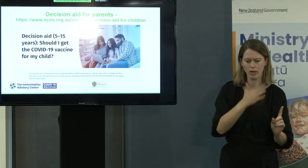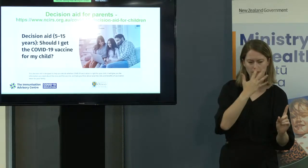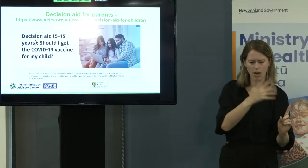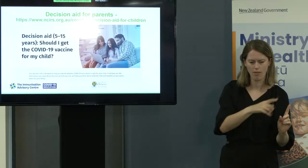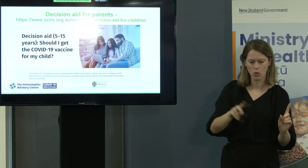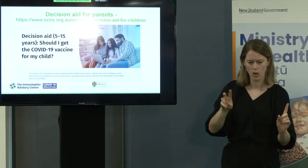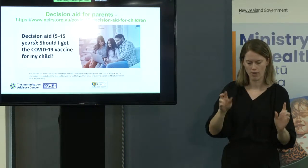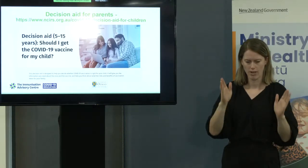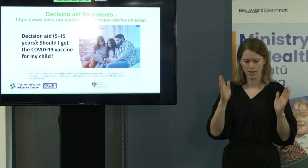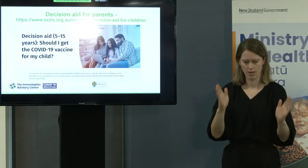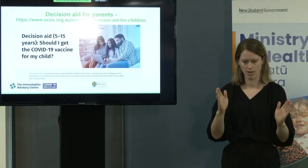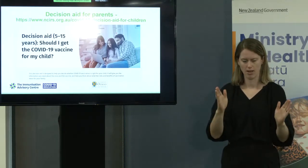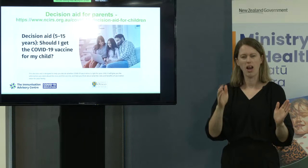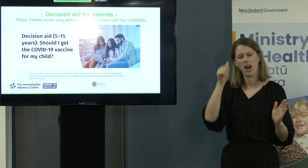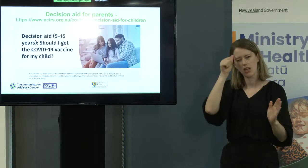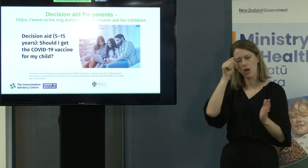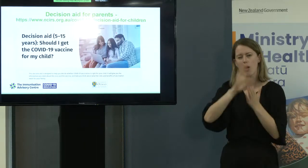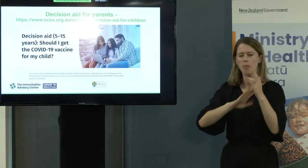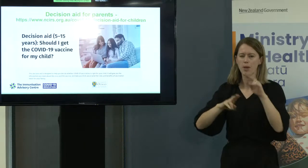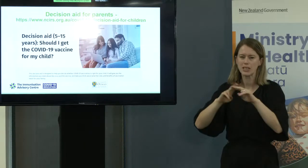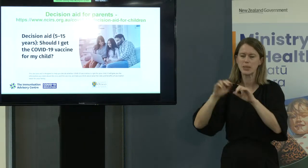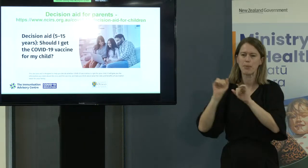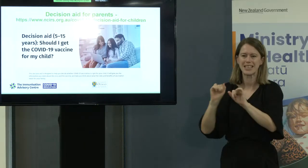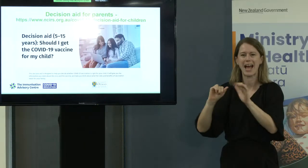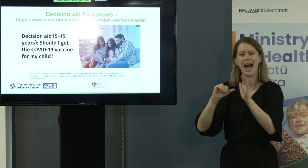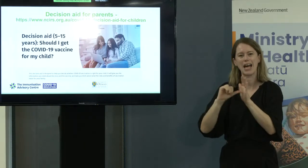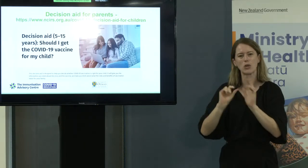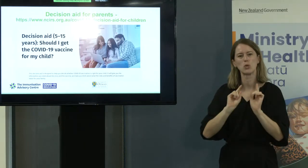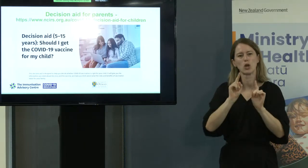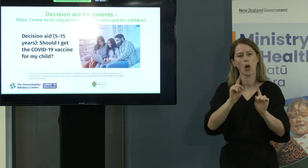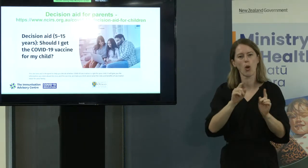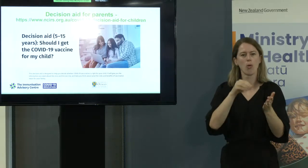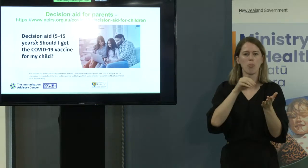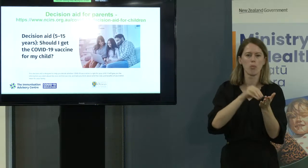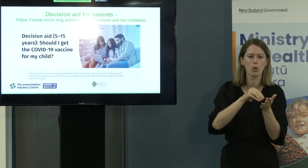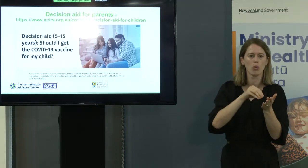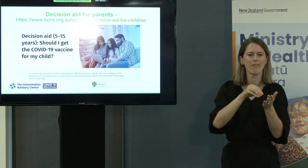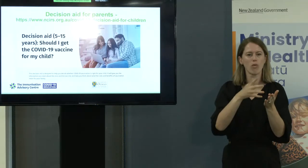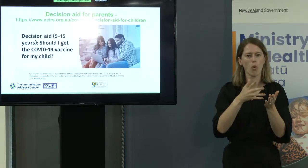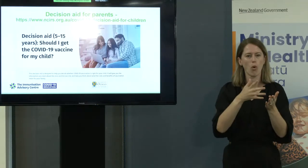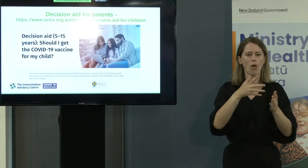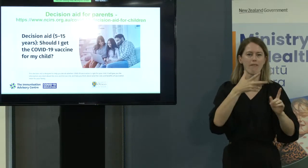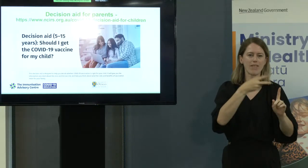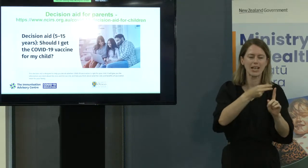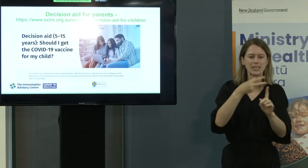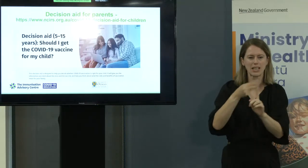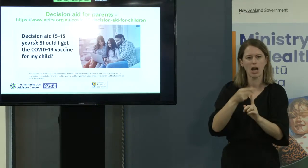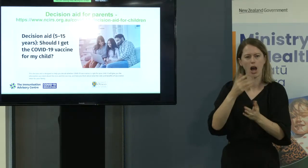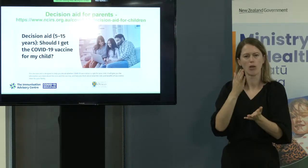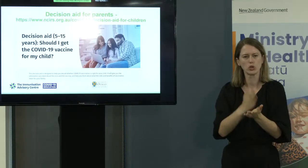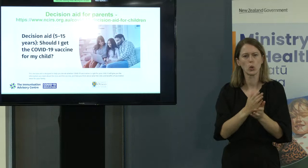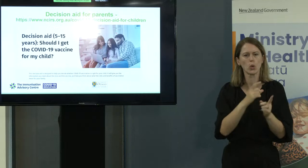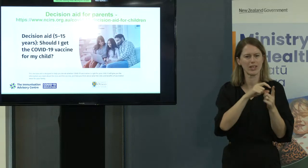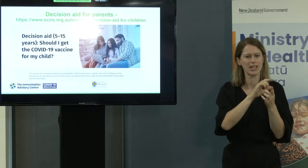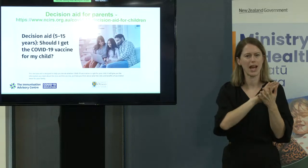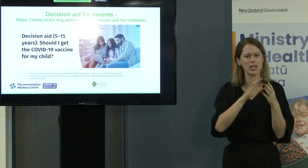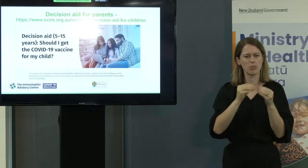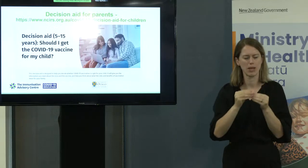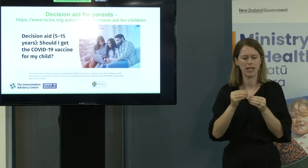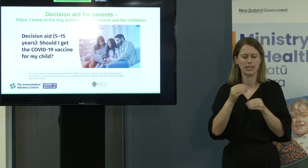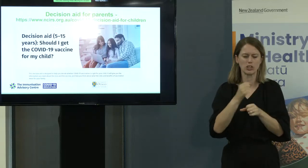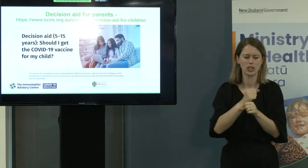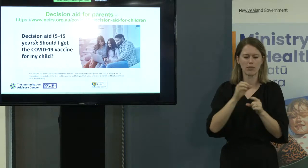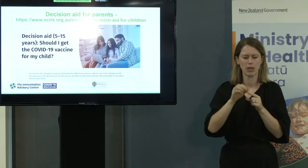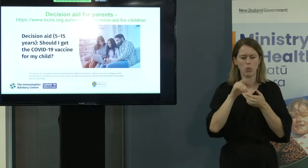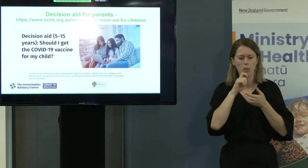recognising that parents are busy and have trouble getting to appointments. And I'm sure both the district health boards and primary care are looking how to make